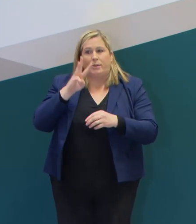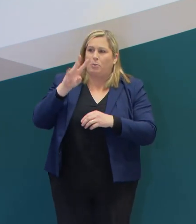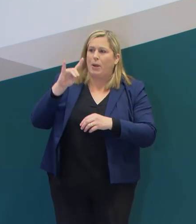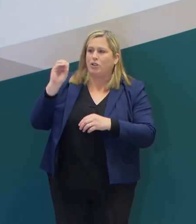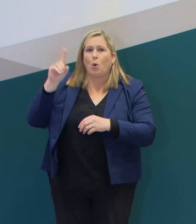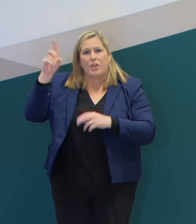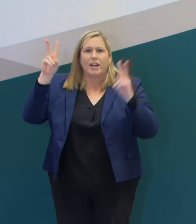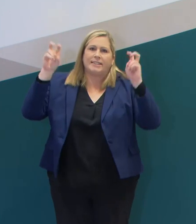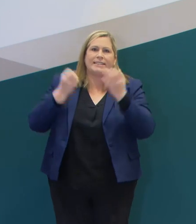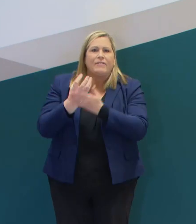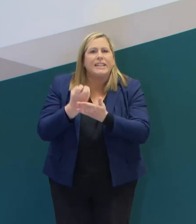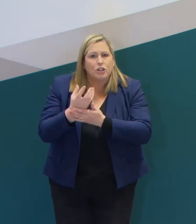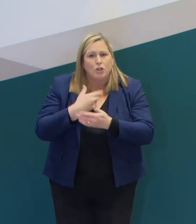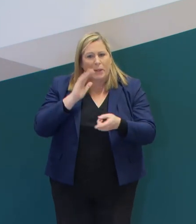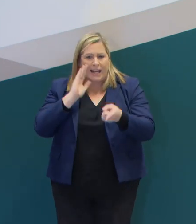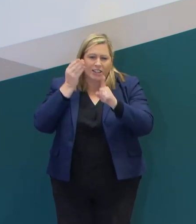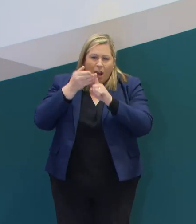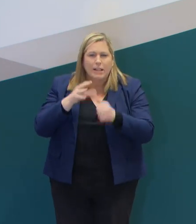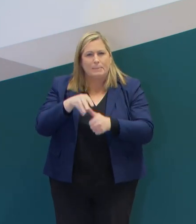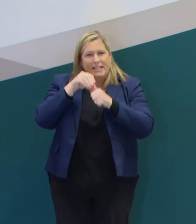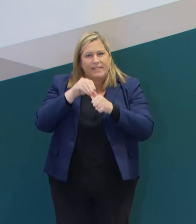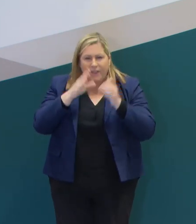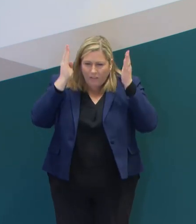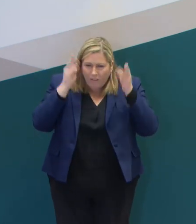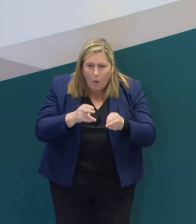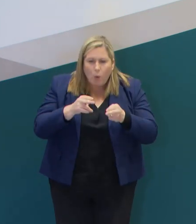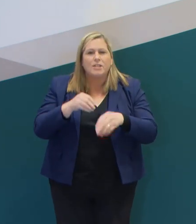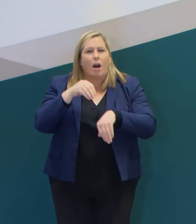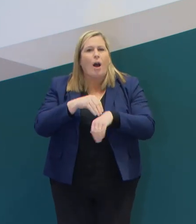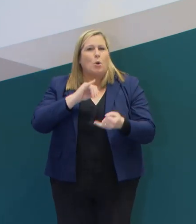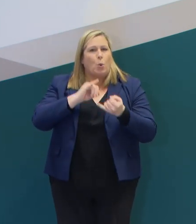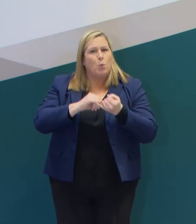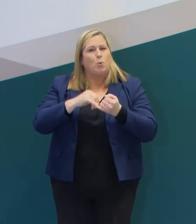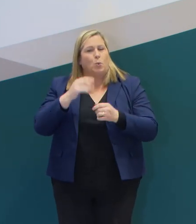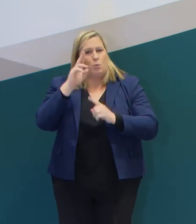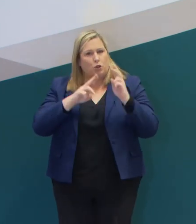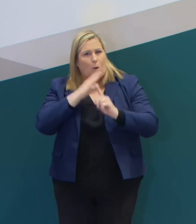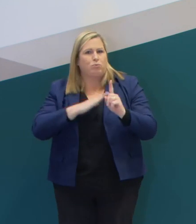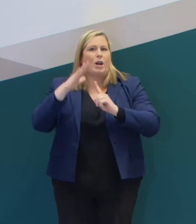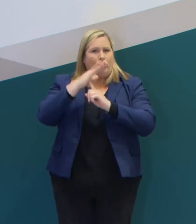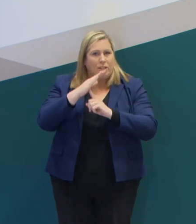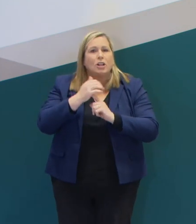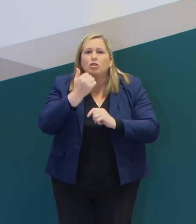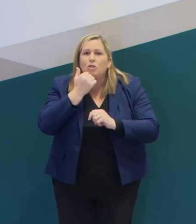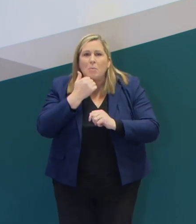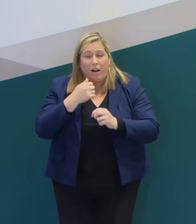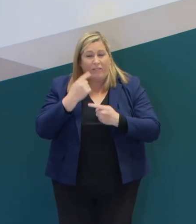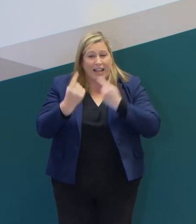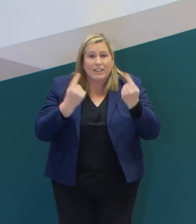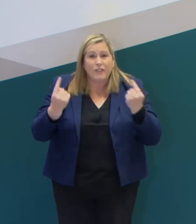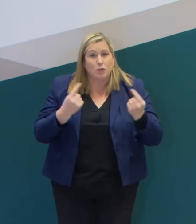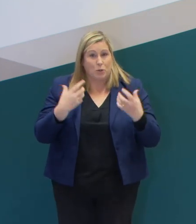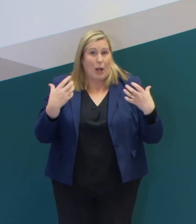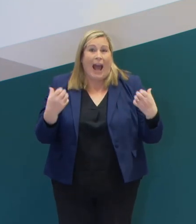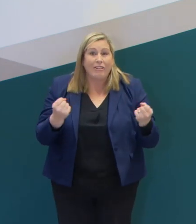definition, so that we can target the testing to those individuals that we talk about, a smaller number of individuals who are more likely to have the